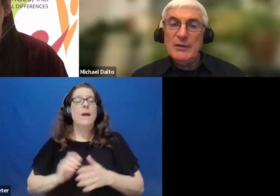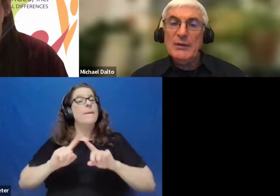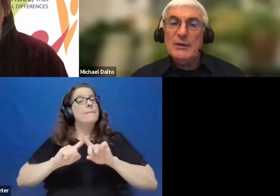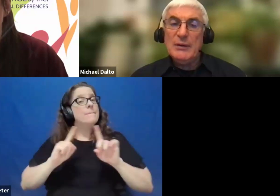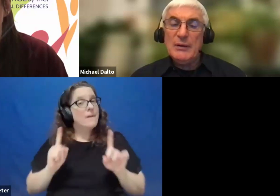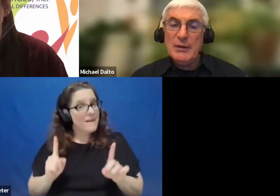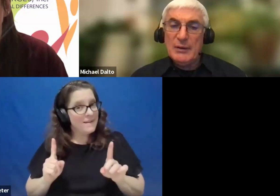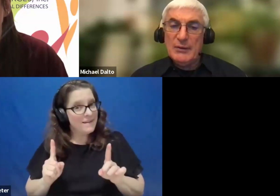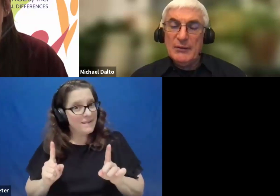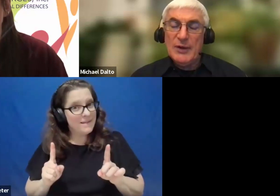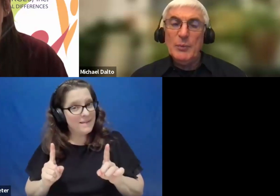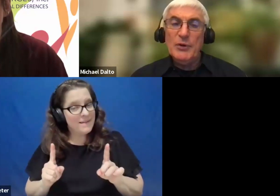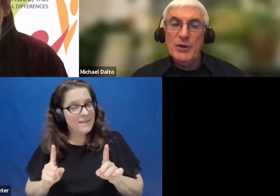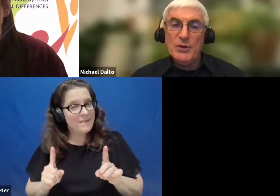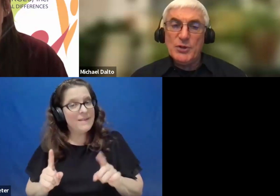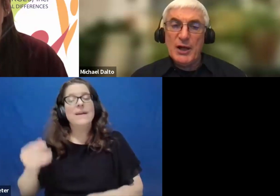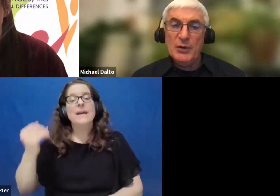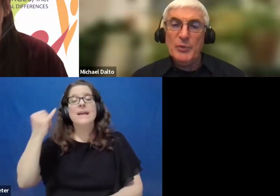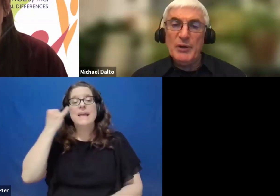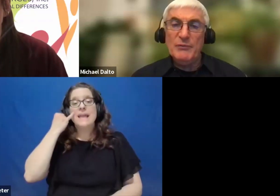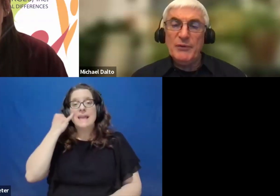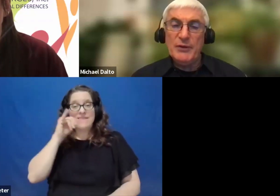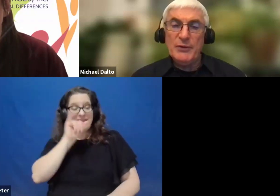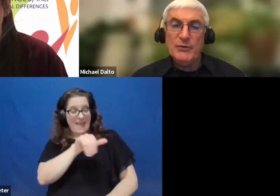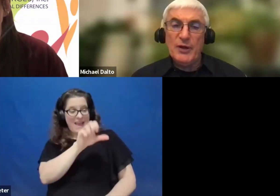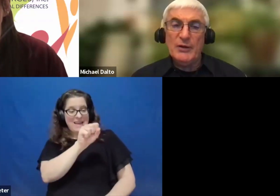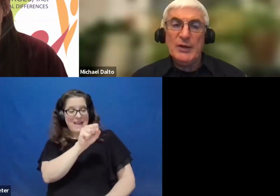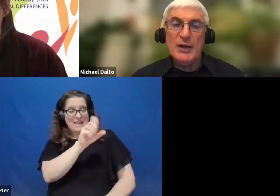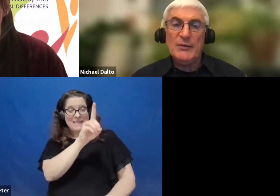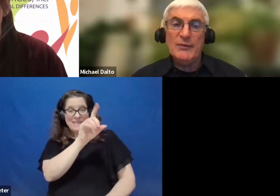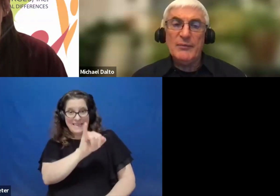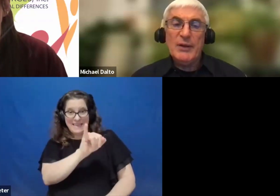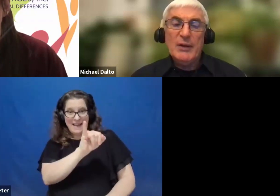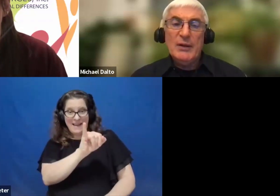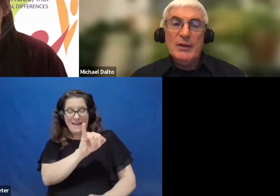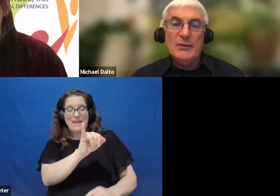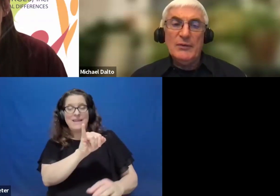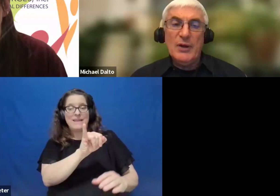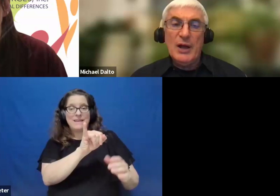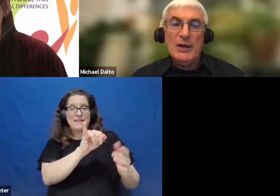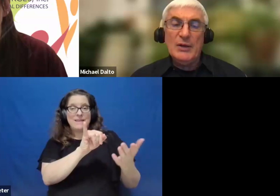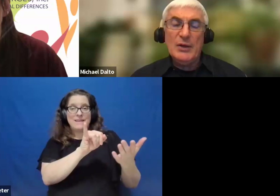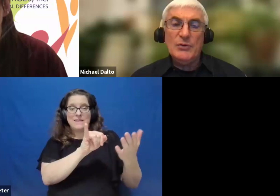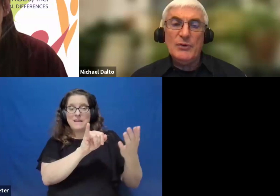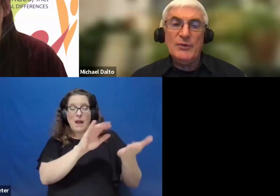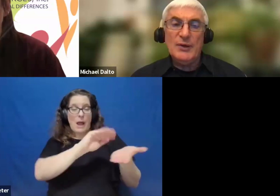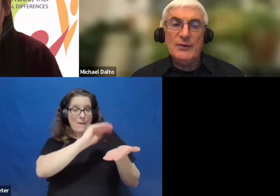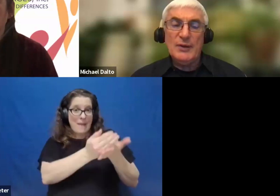the disabled adult child benefit that your son gets is